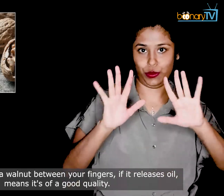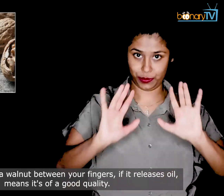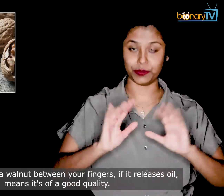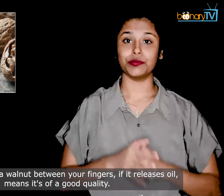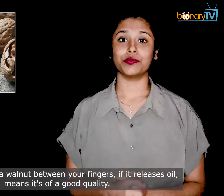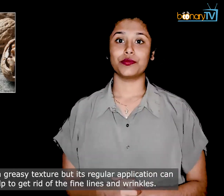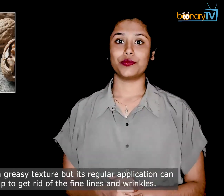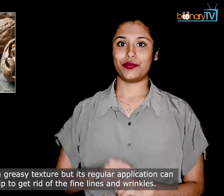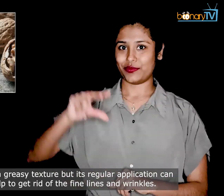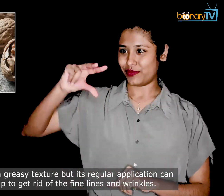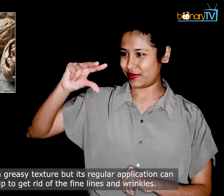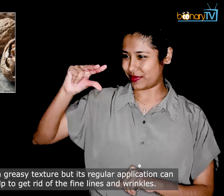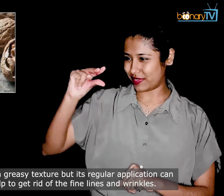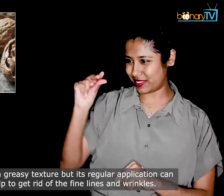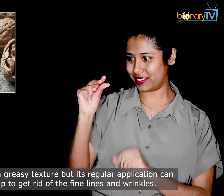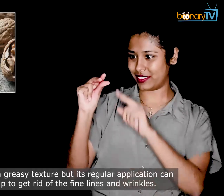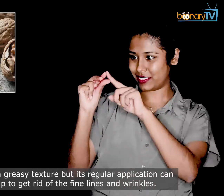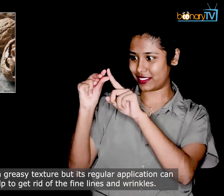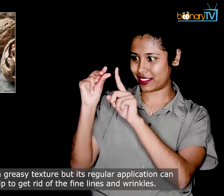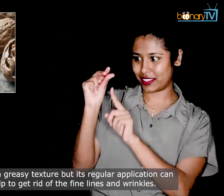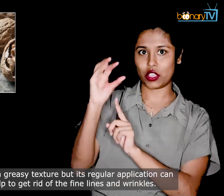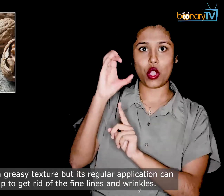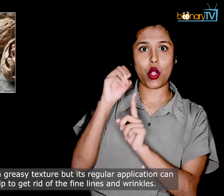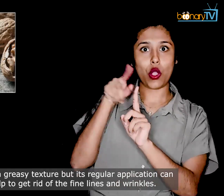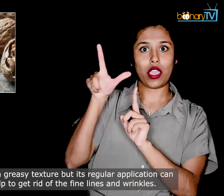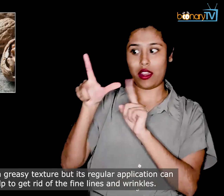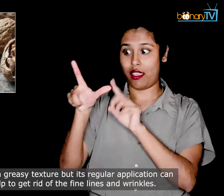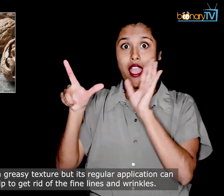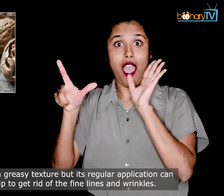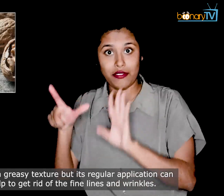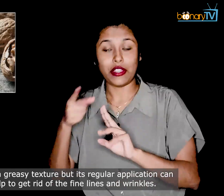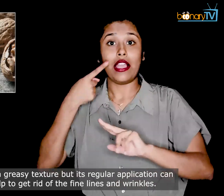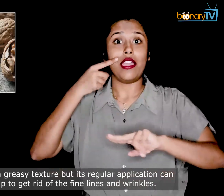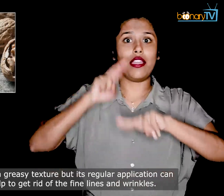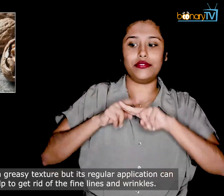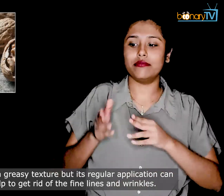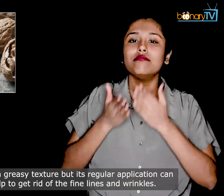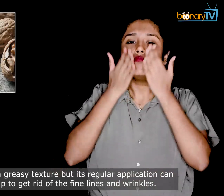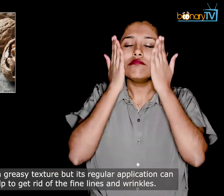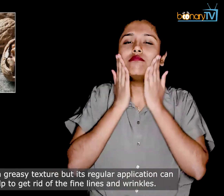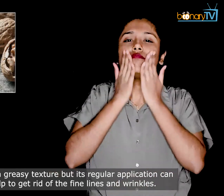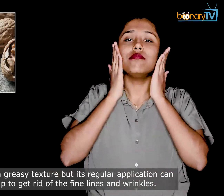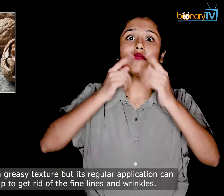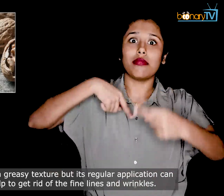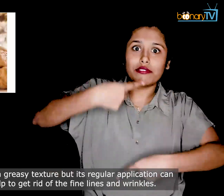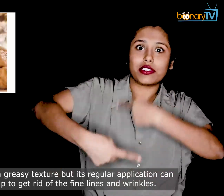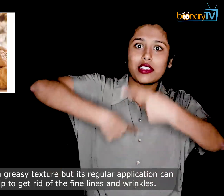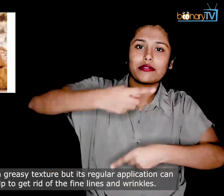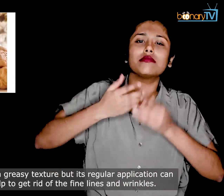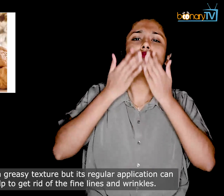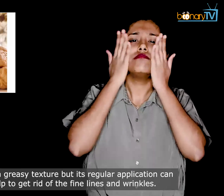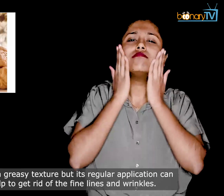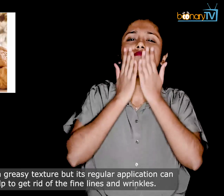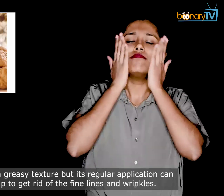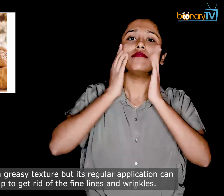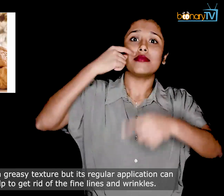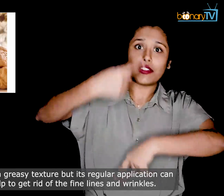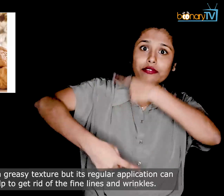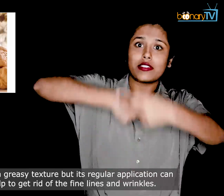walnut oil walnut a greasy texture but its regular application can actually help